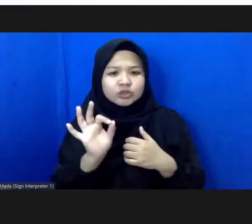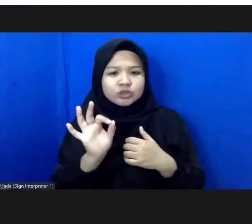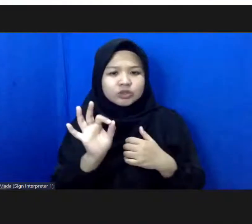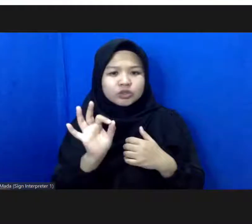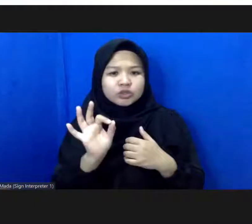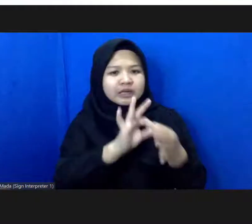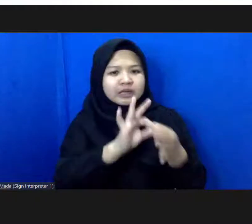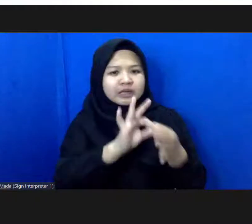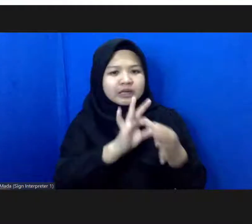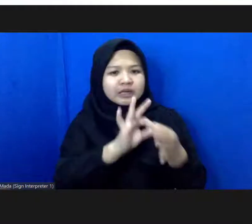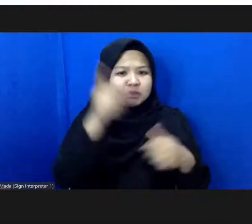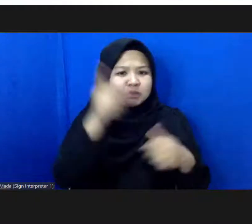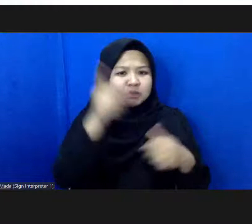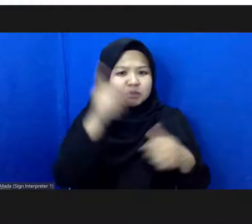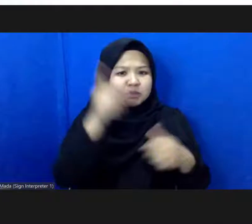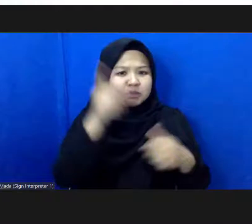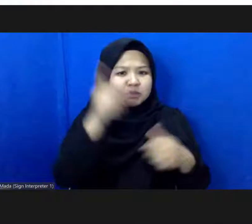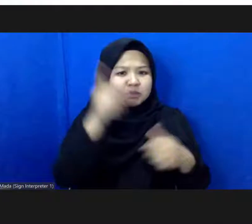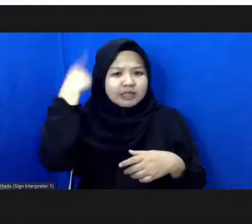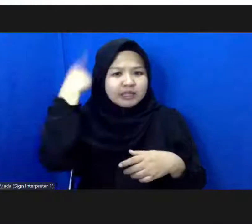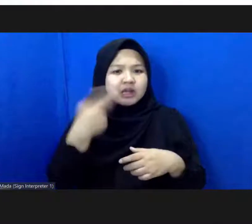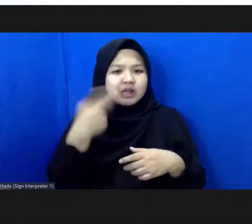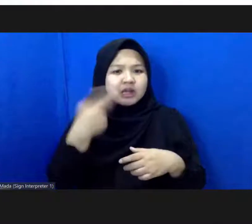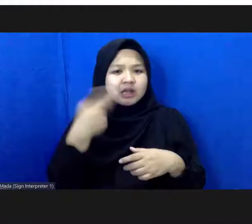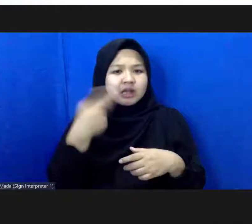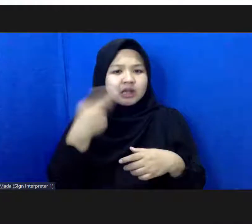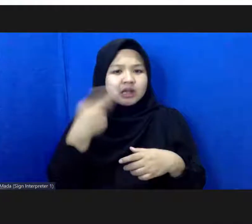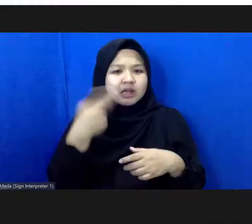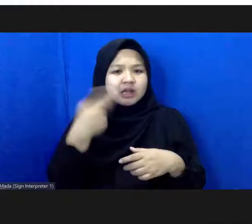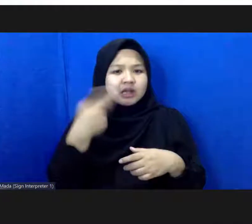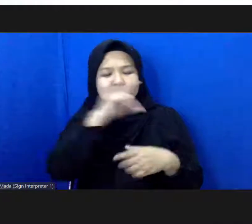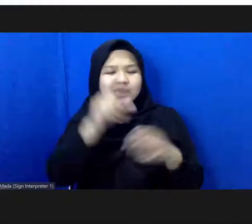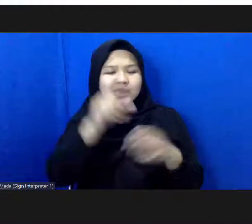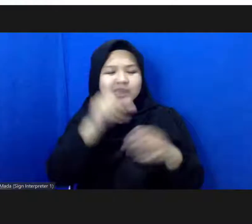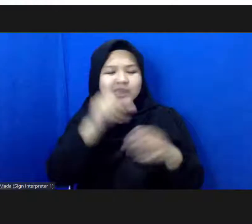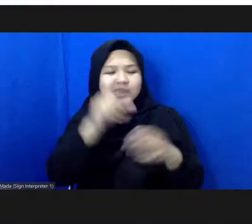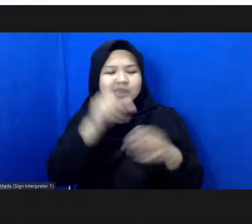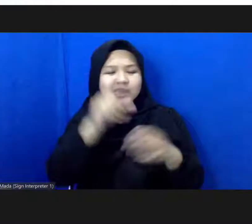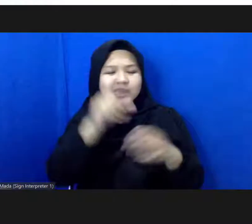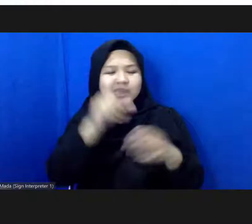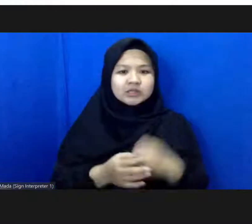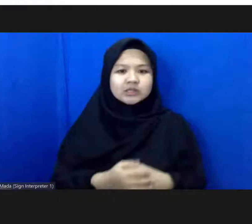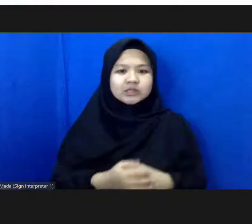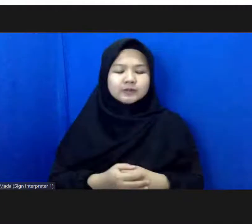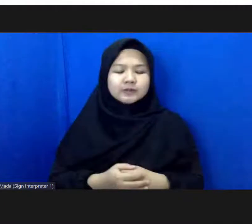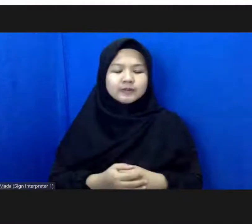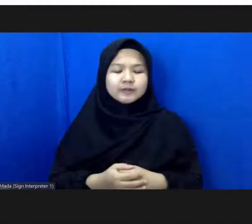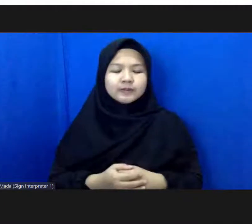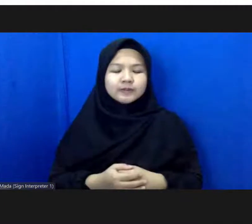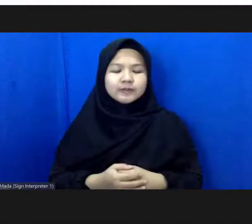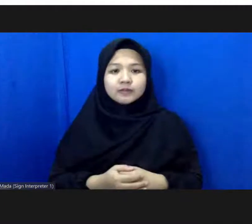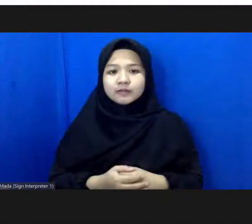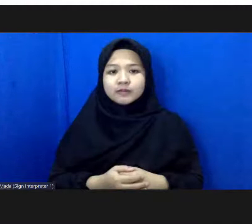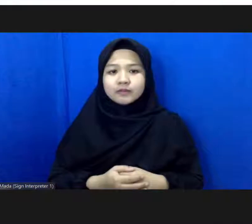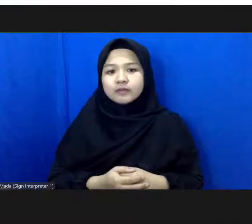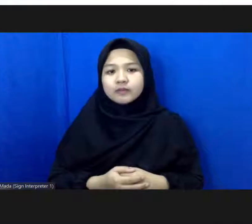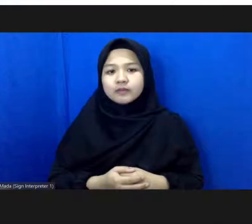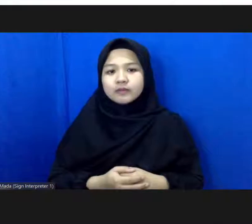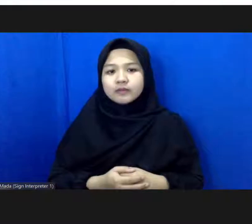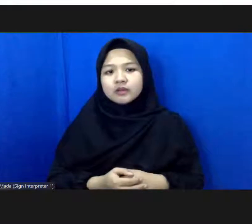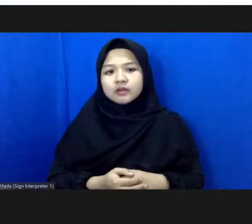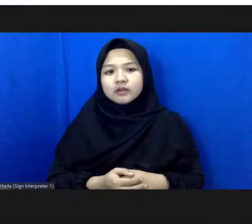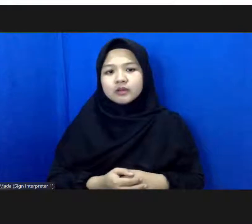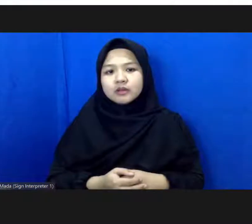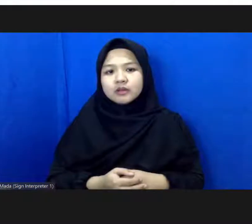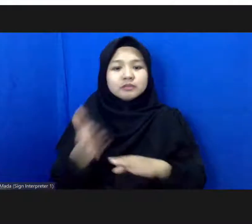government who can provide solution at scale. And I think over the time we have realized